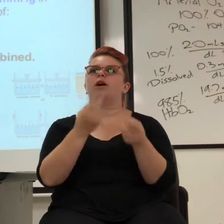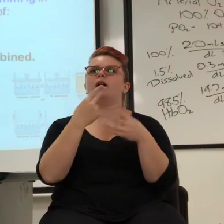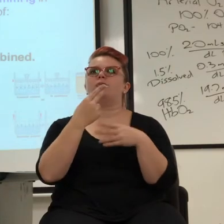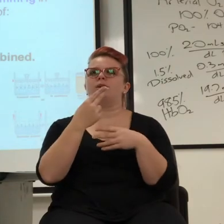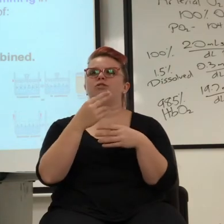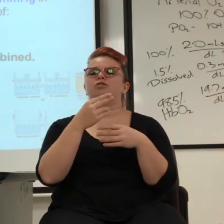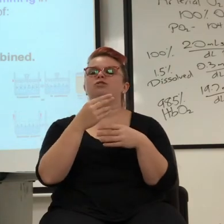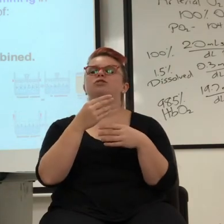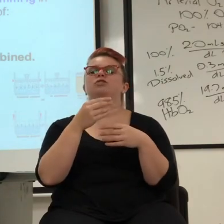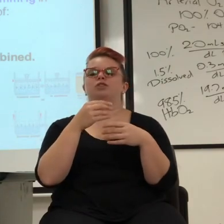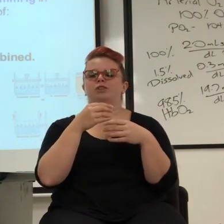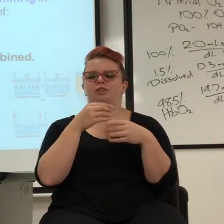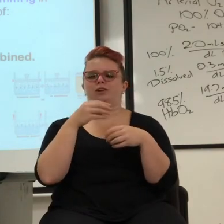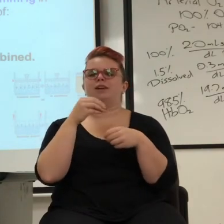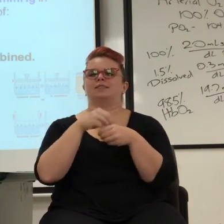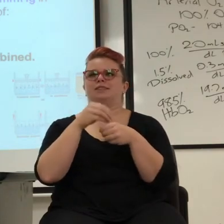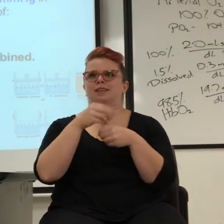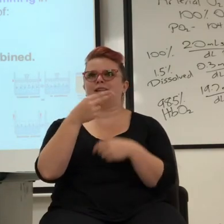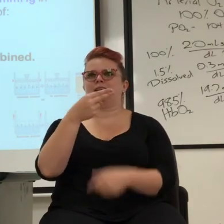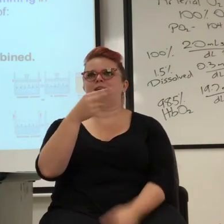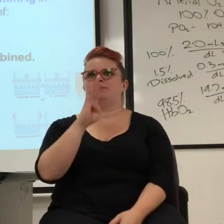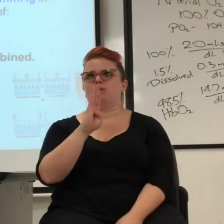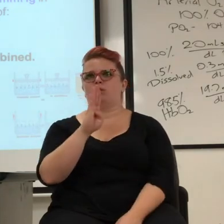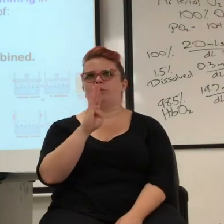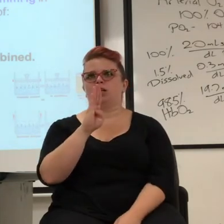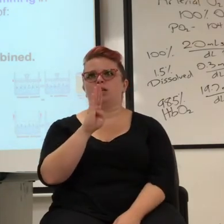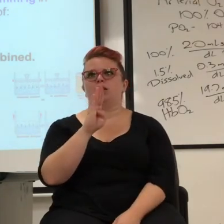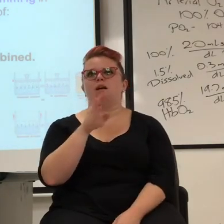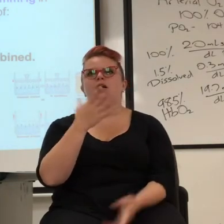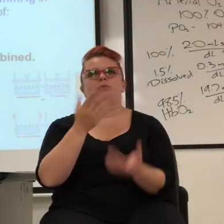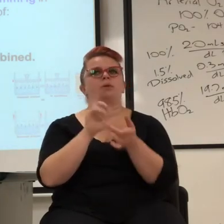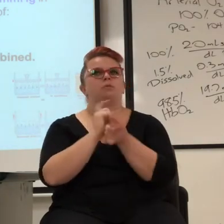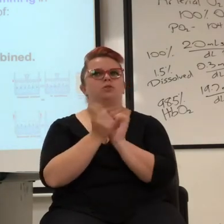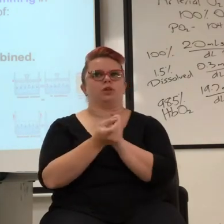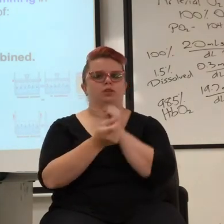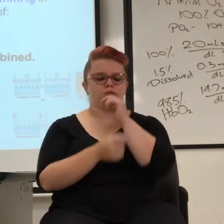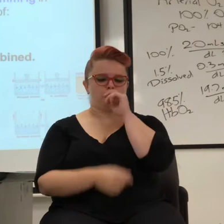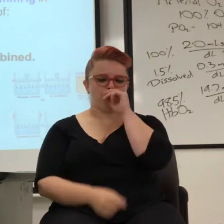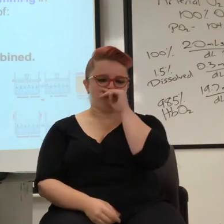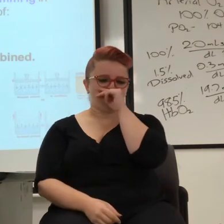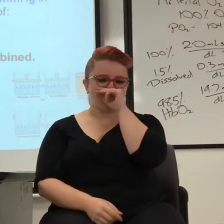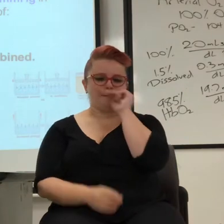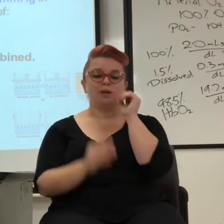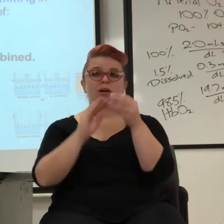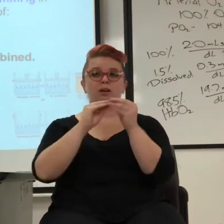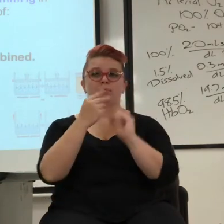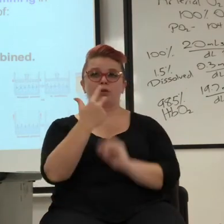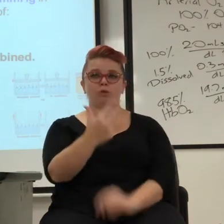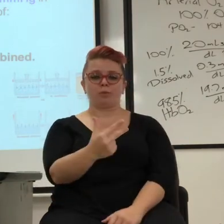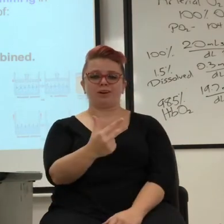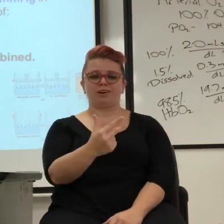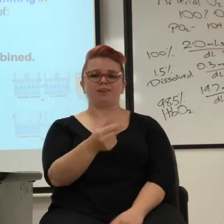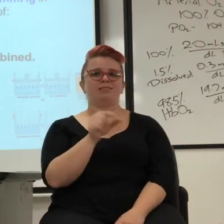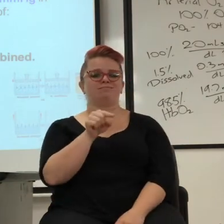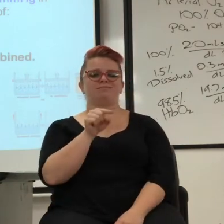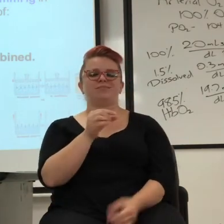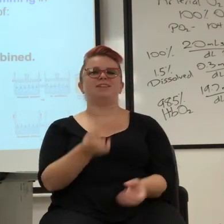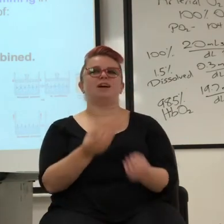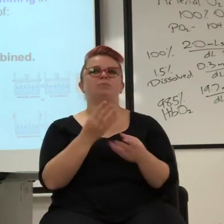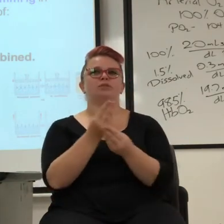the hemoglobin. Okay, it may change from that. Number three, that's the amount that's dissolved.